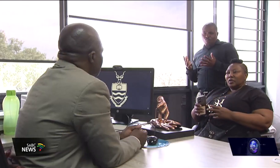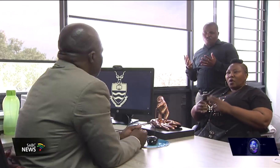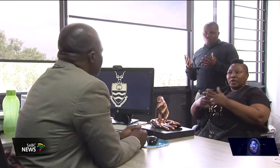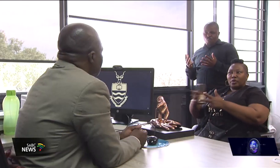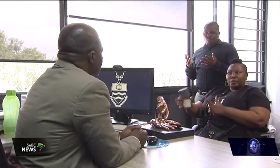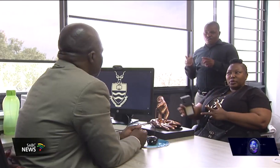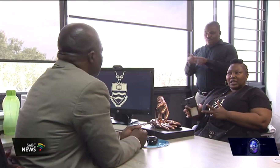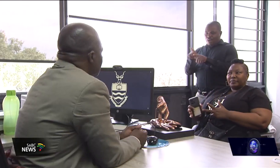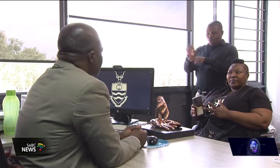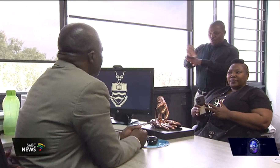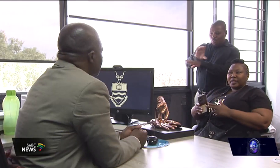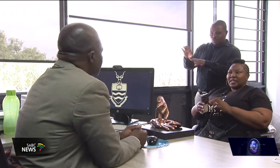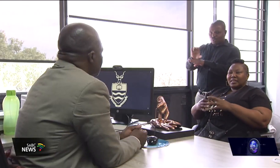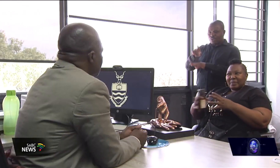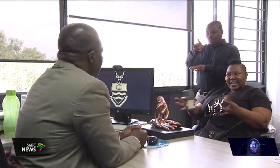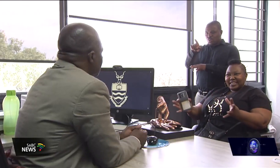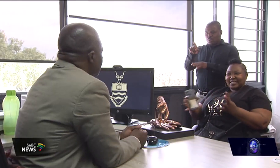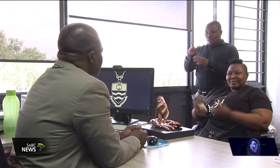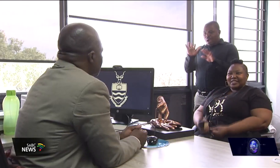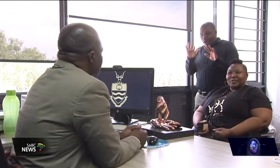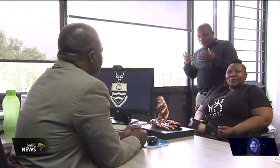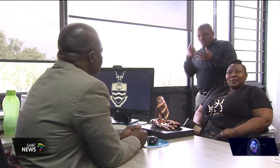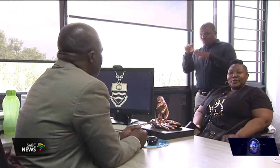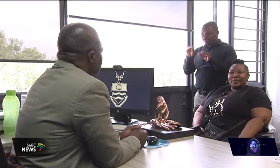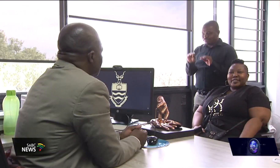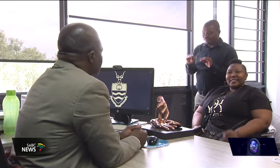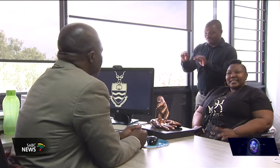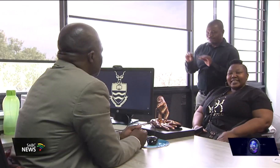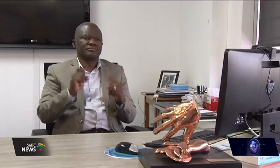Or the computer, the mechanism that you use.